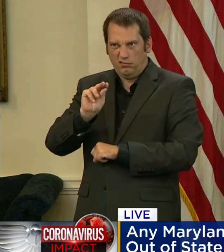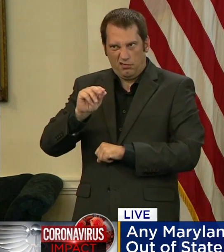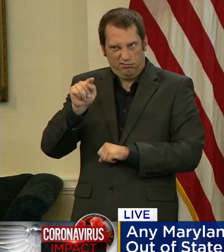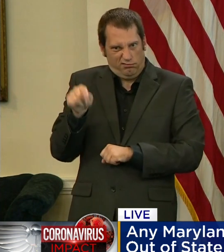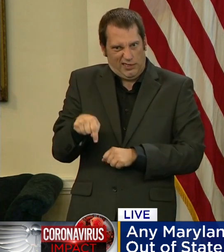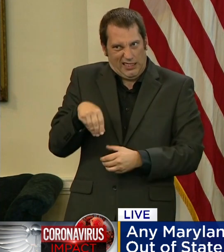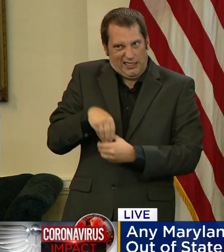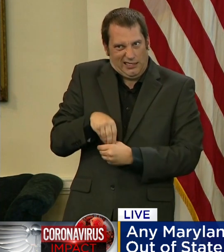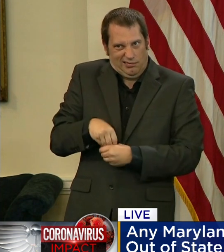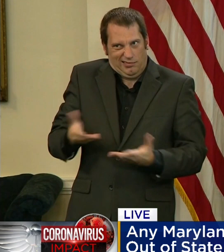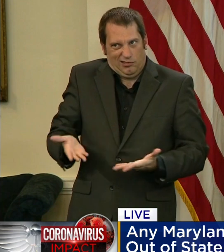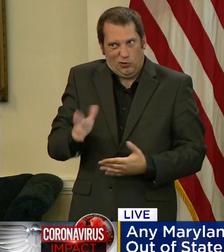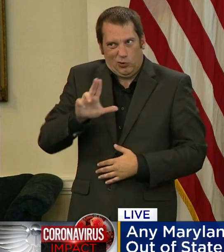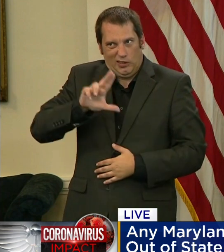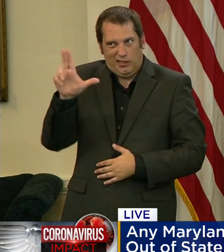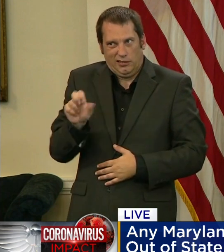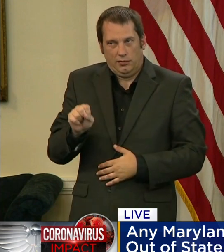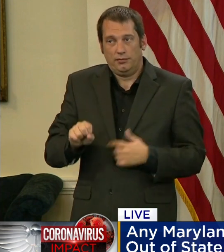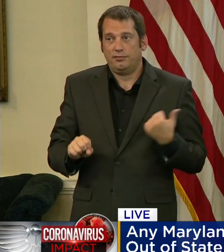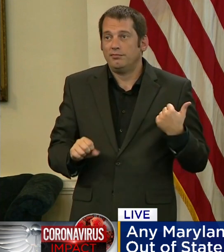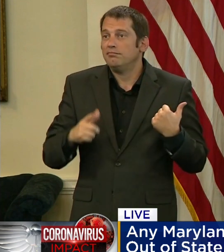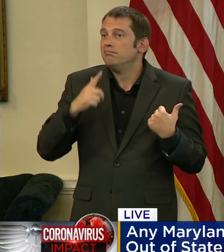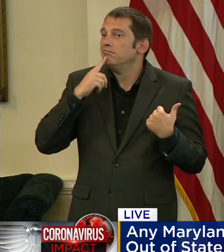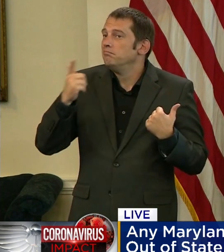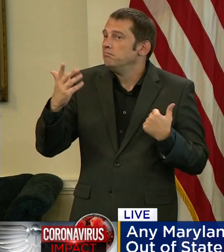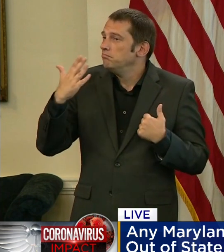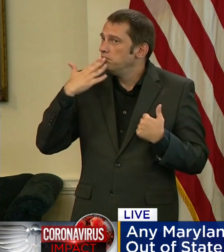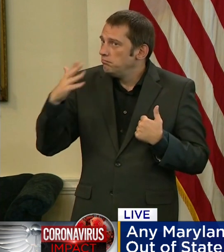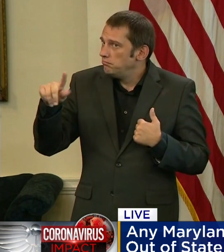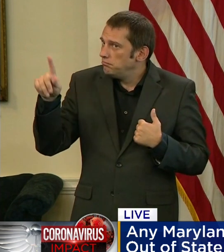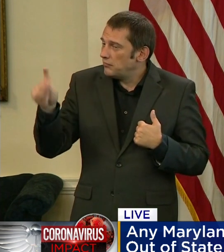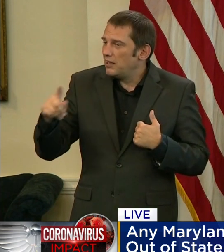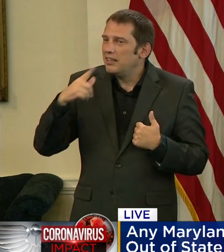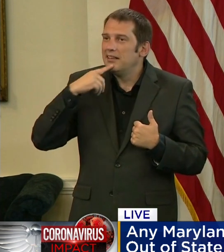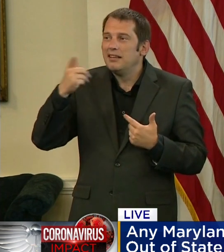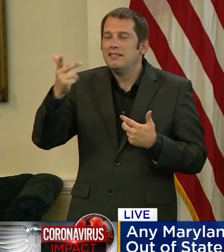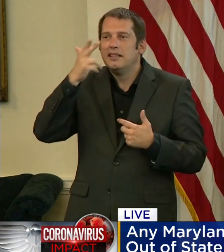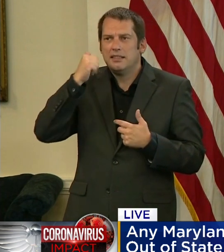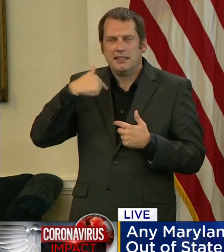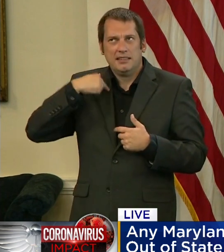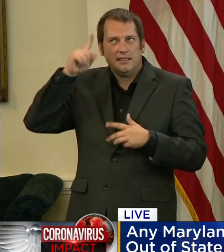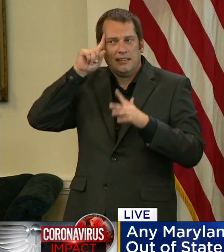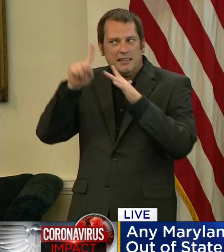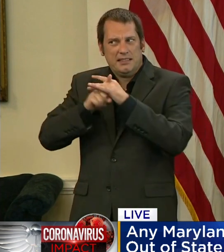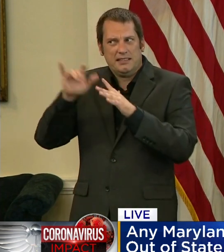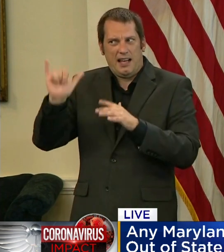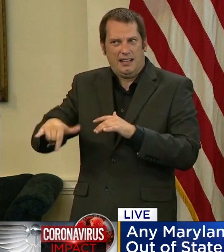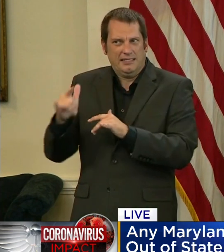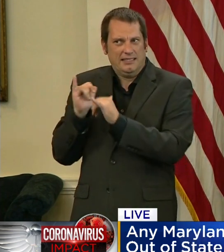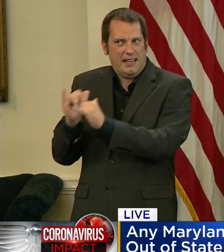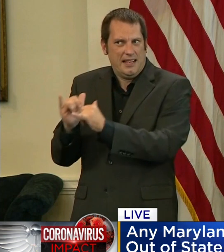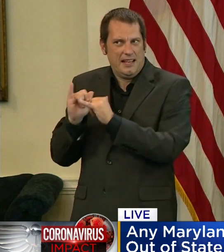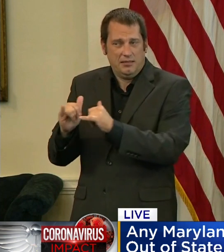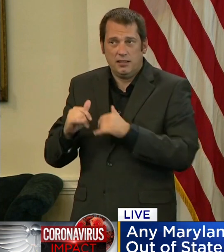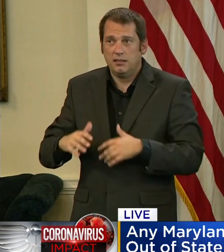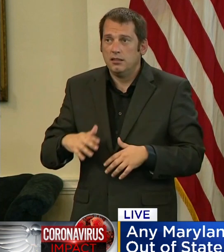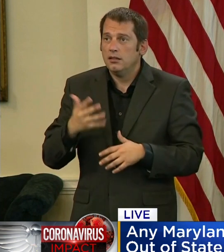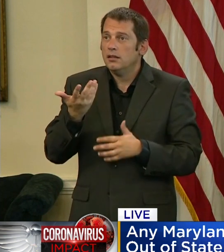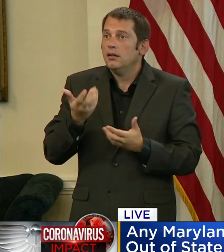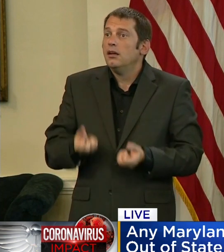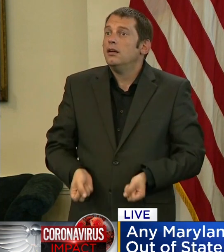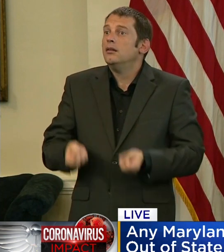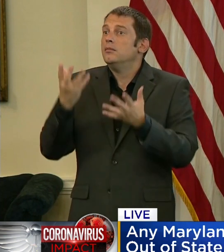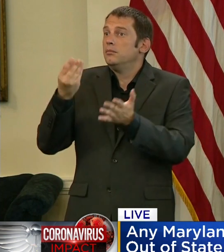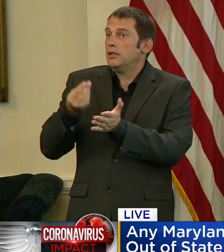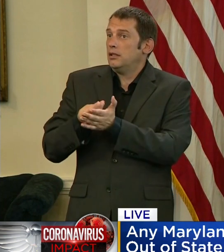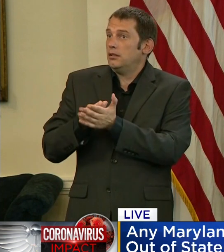It was great questions. I had the exact same questions. We don't have an exact number on it. I'm sure some has slipped through